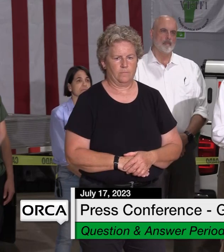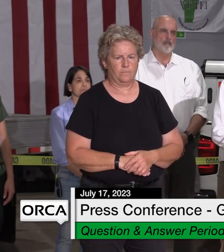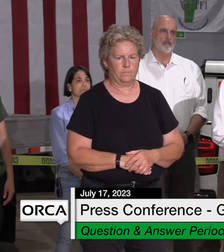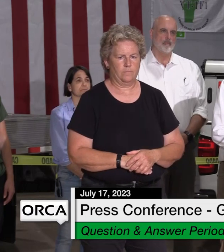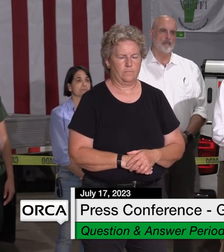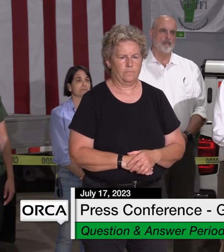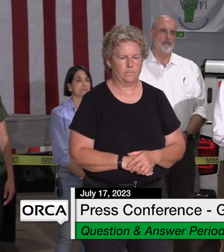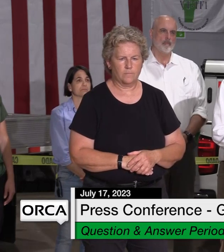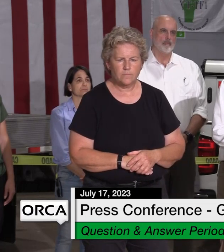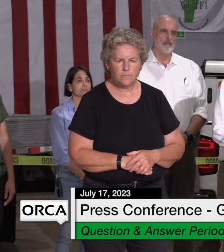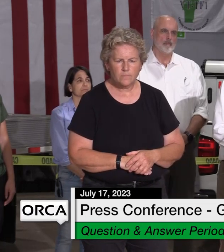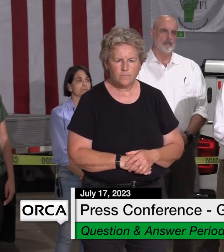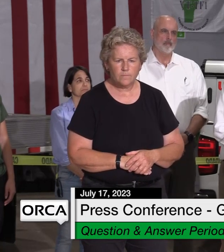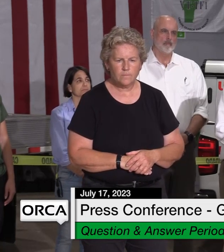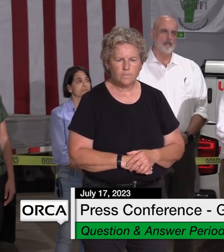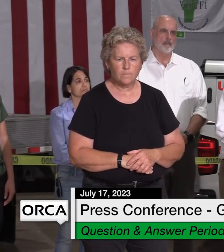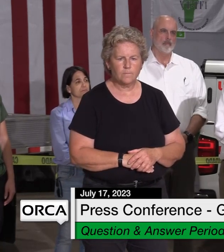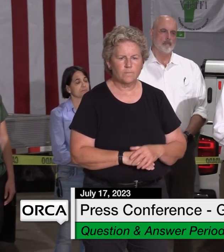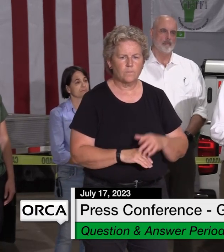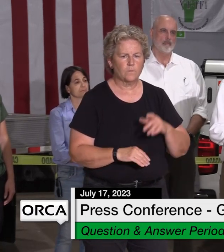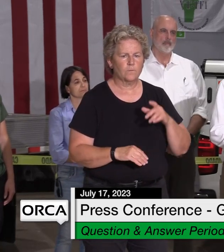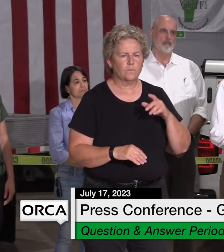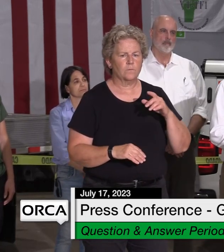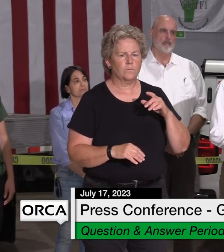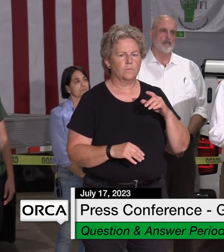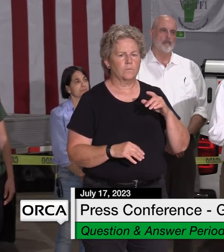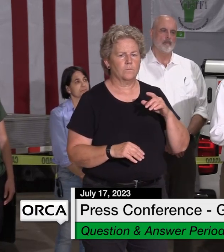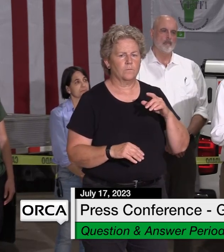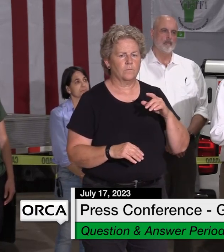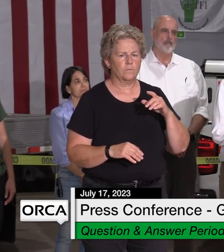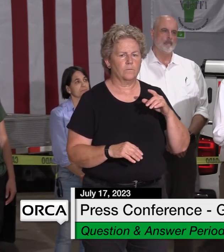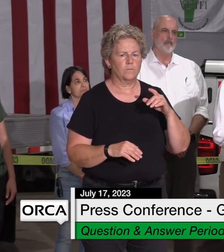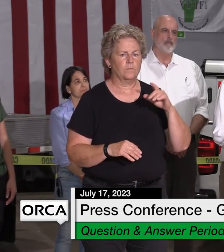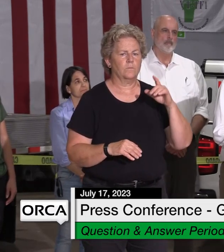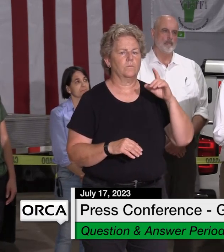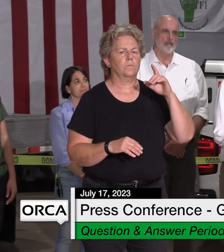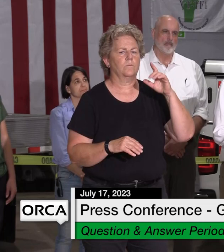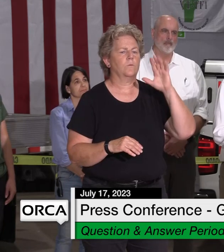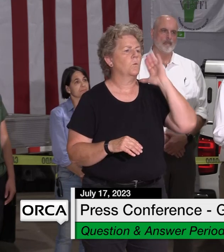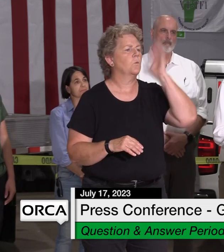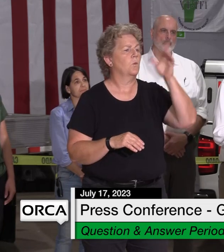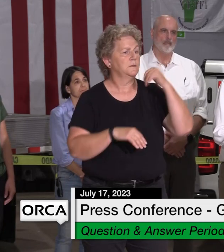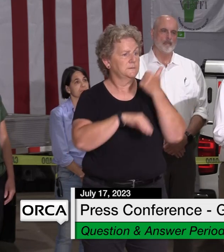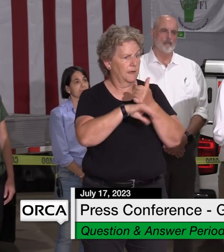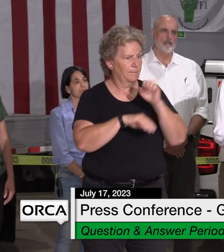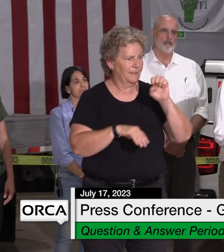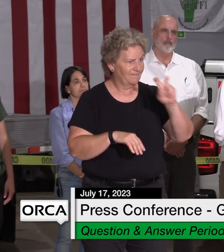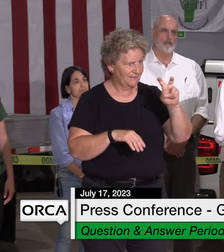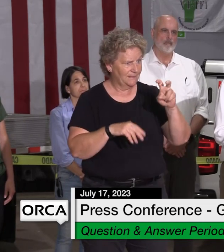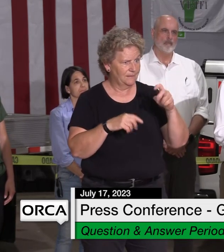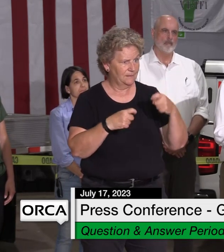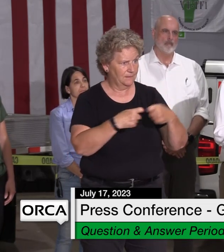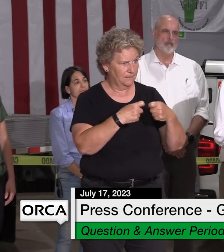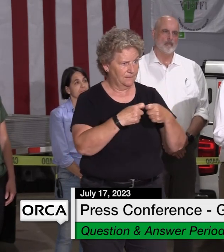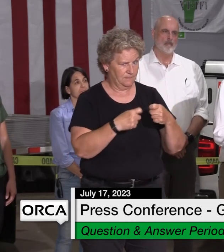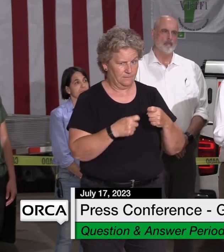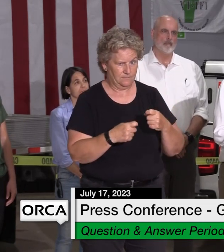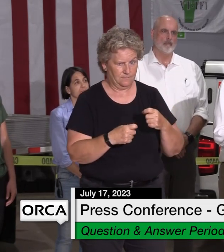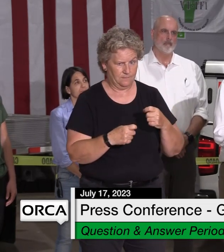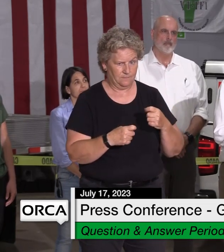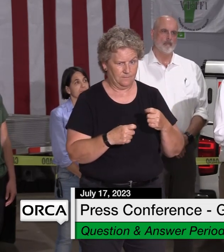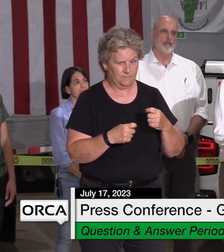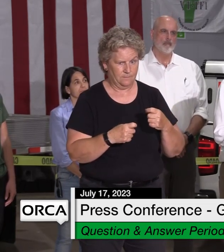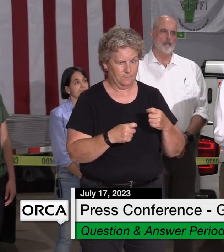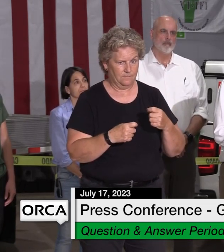that need to happen. One thing that's very important to President Biden is not to introduce new taxes impacting Americans making less